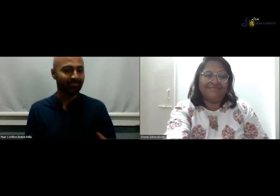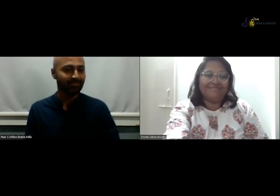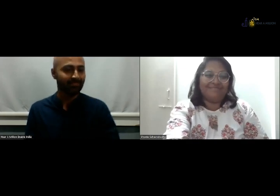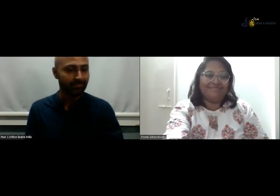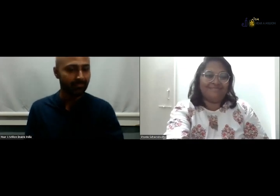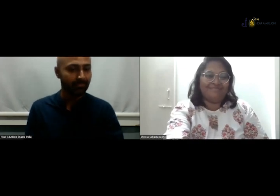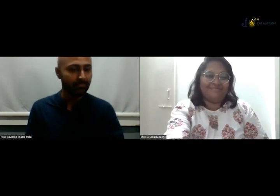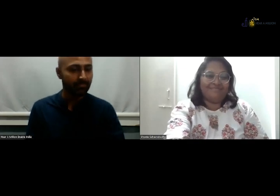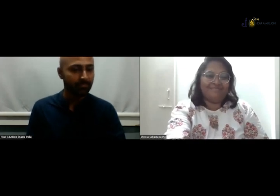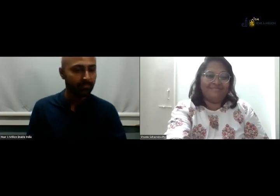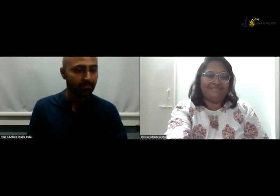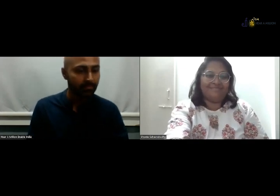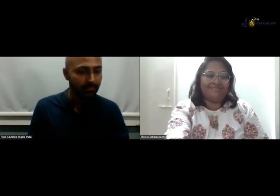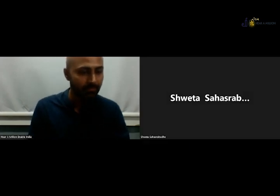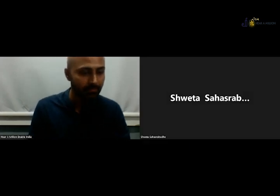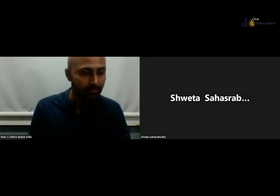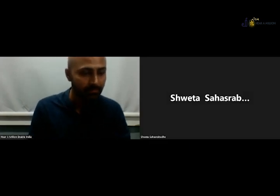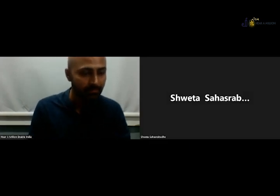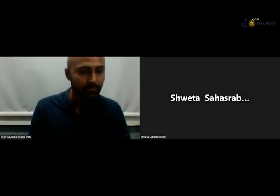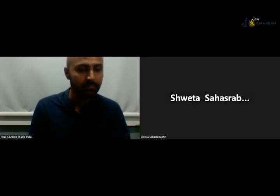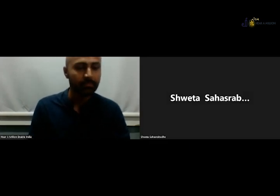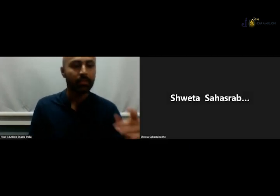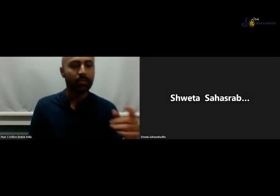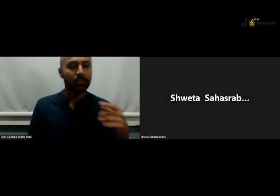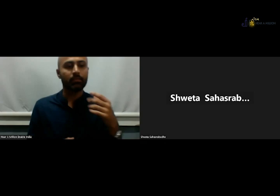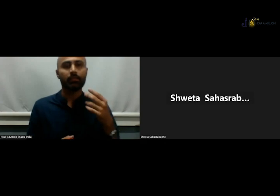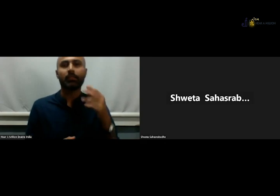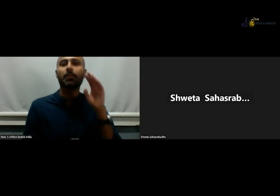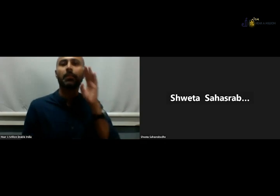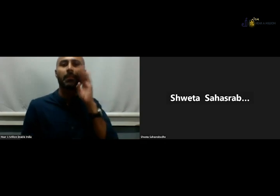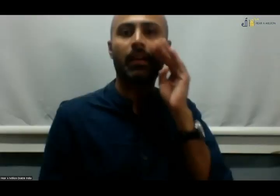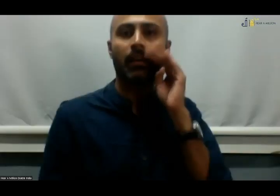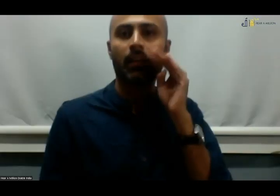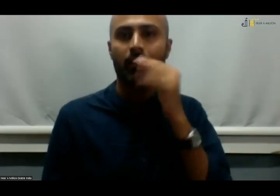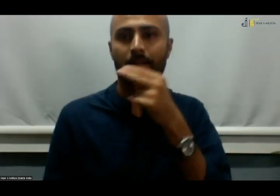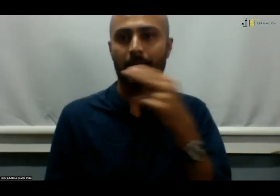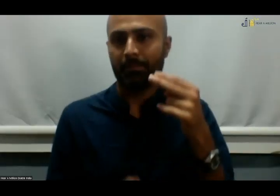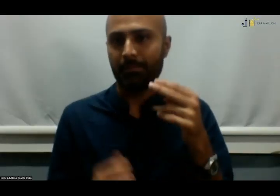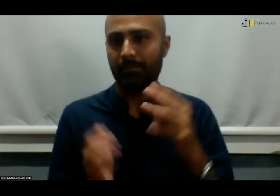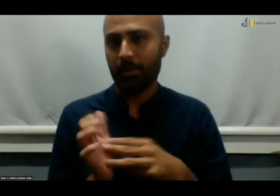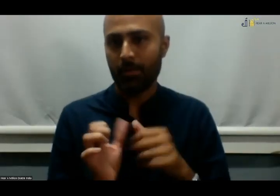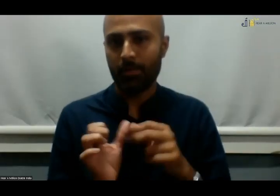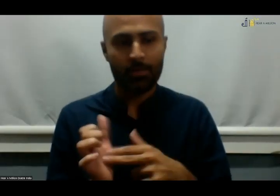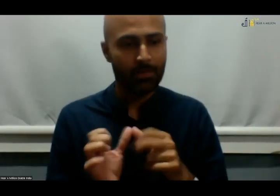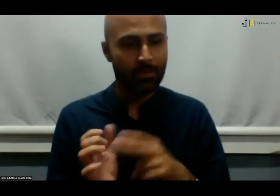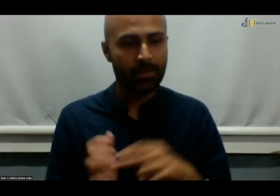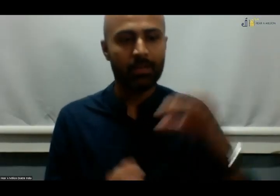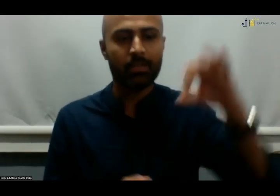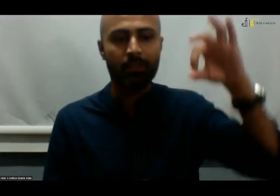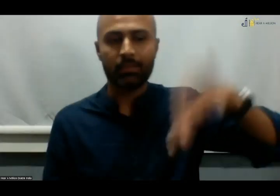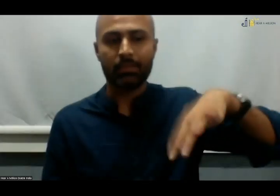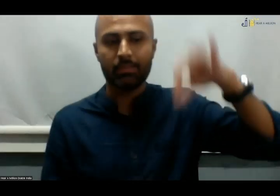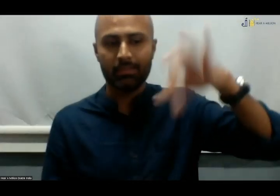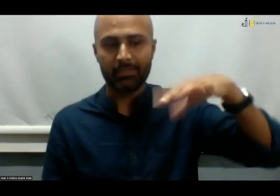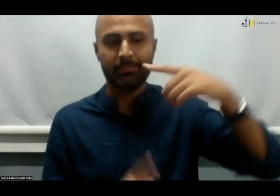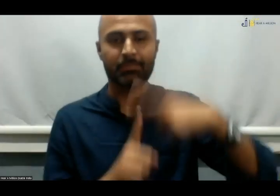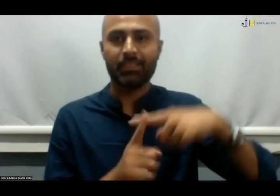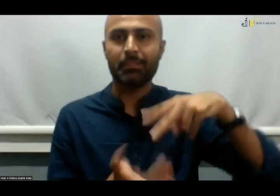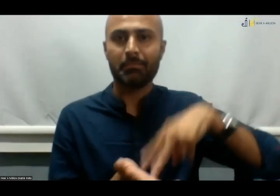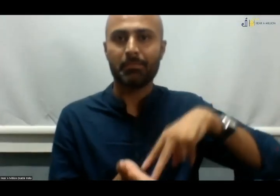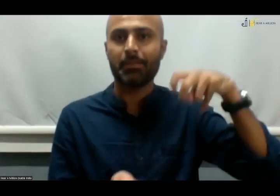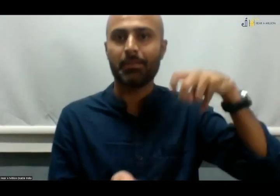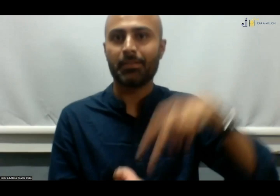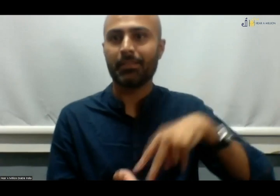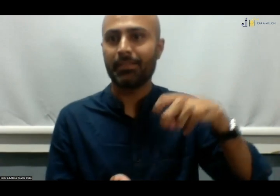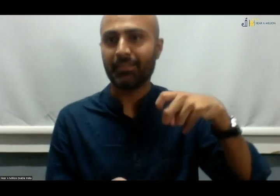I'm just stay in connect with me. That's just I wanted to say. Now we will have Manan.